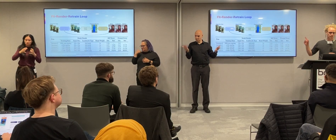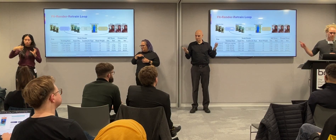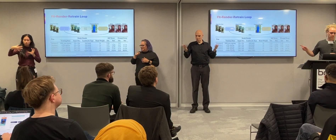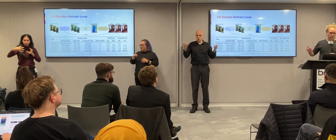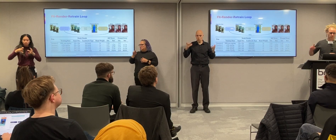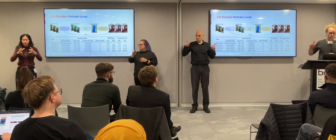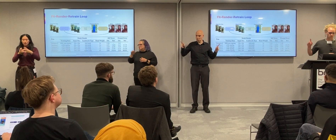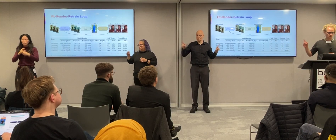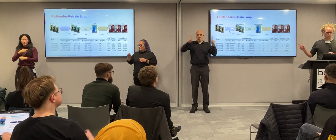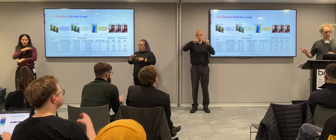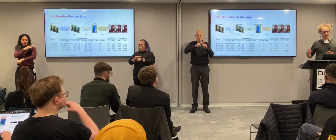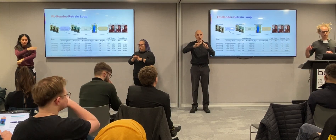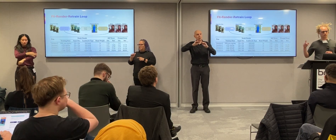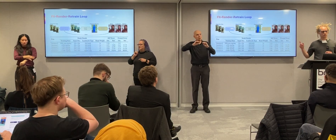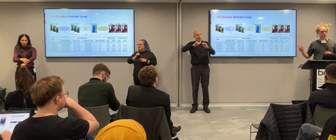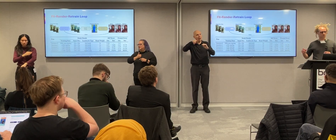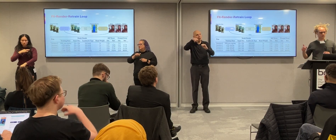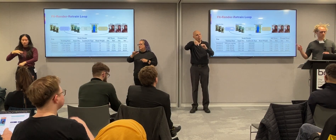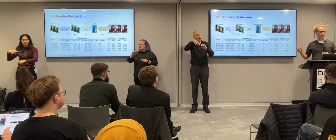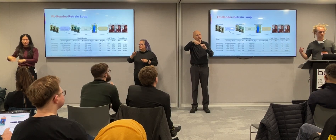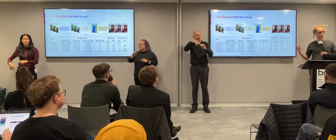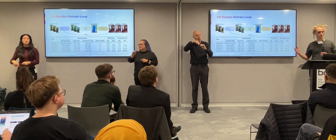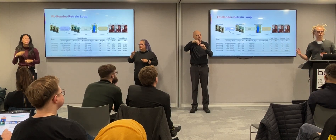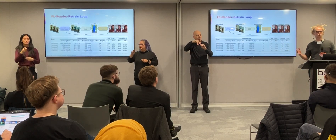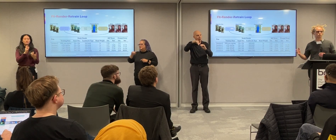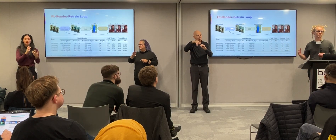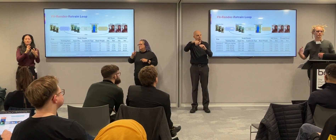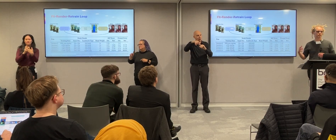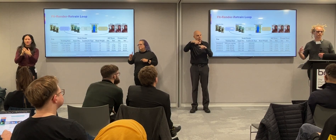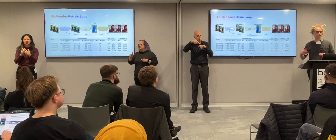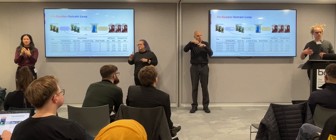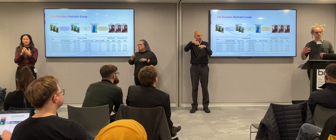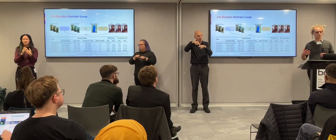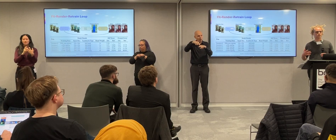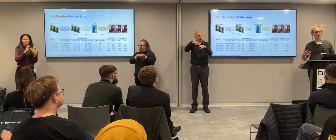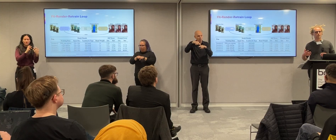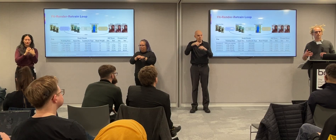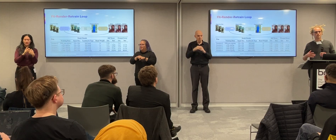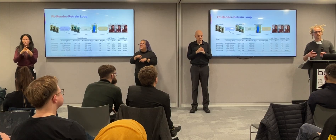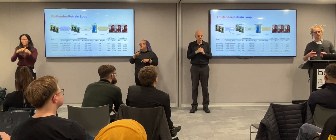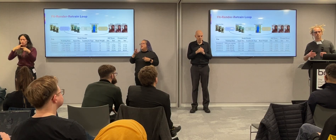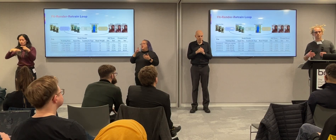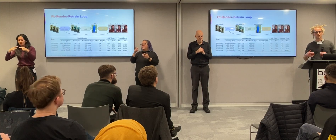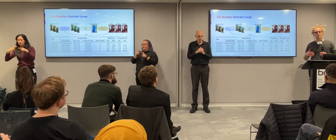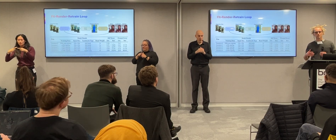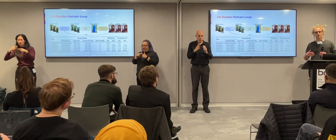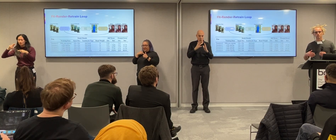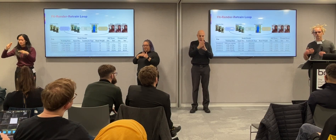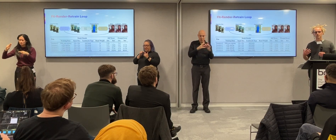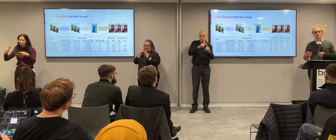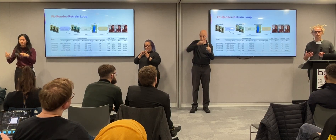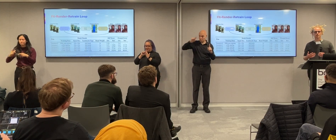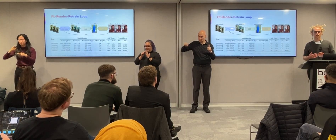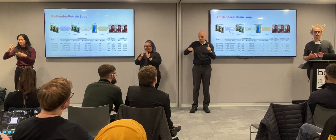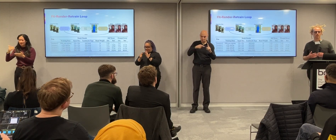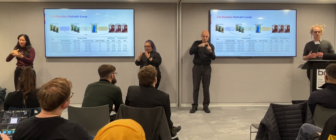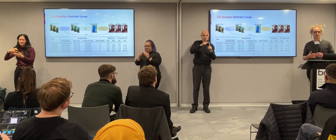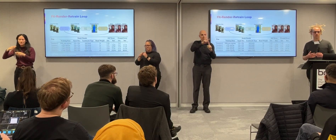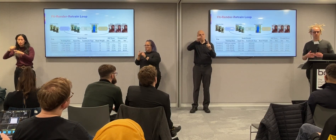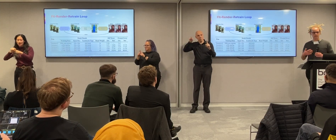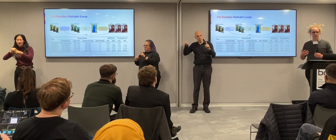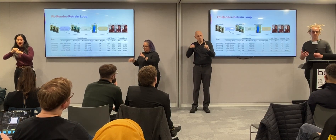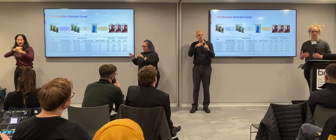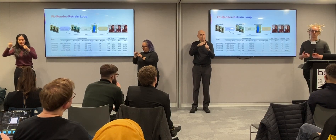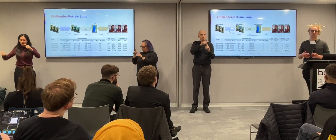like render, retrain loop, we can then iteratively increase